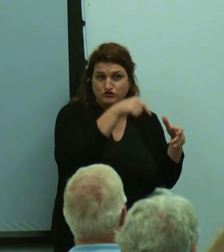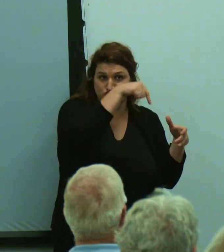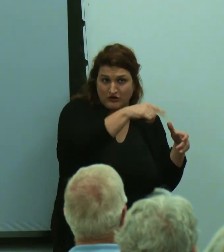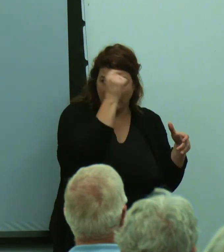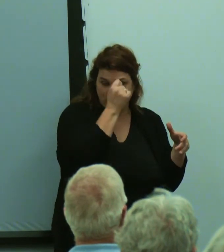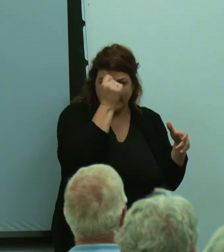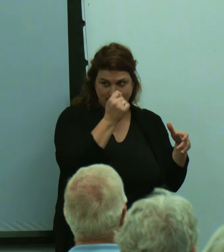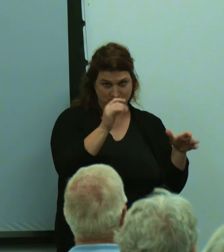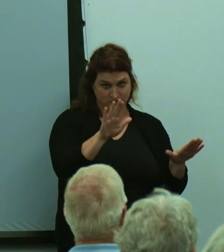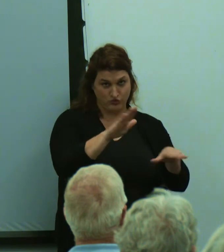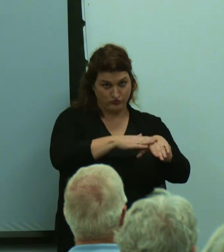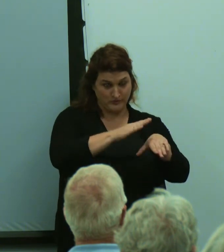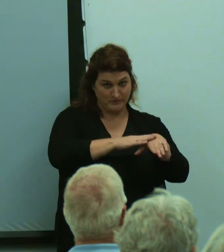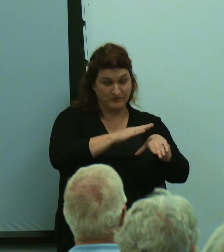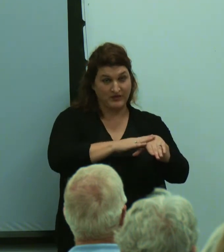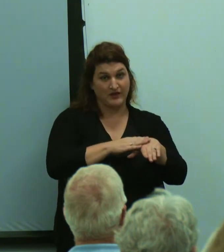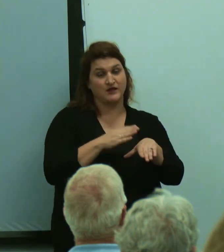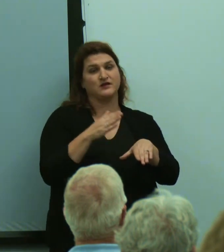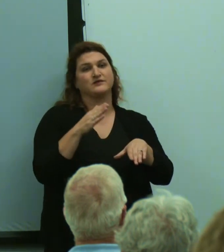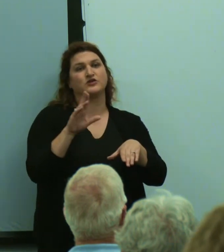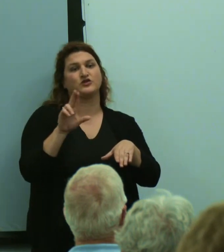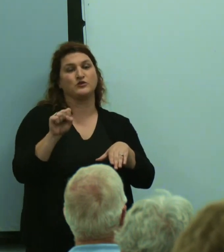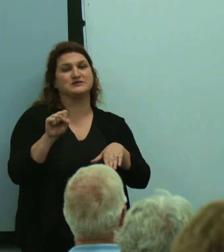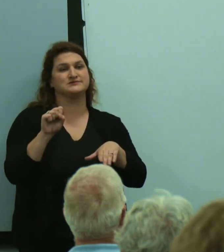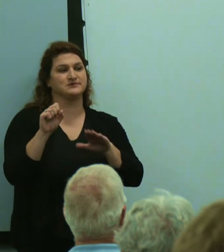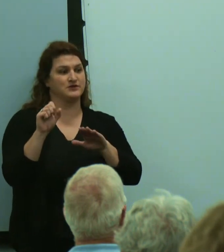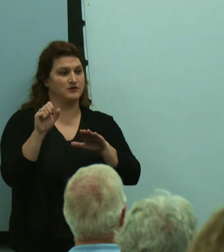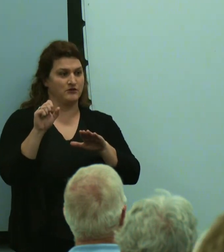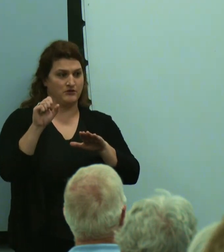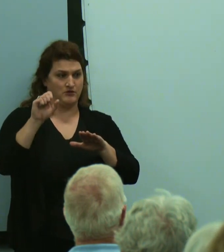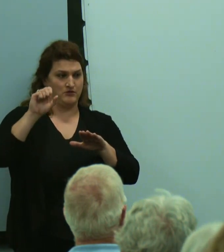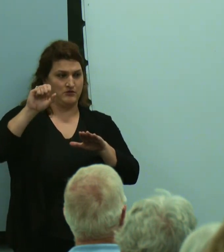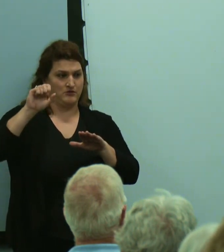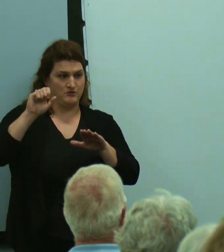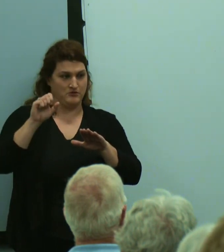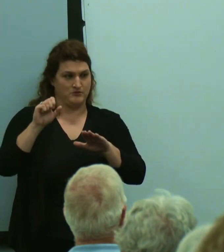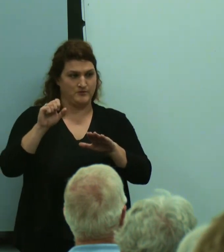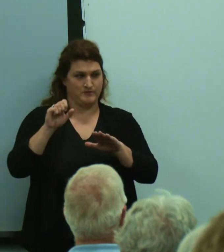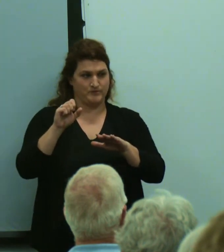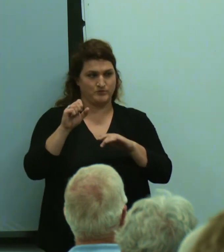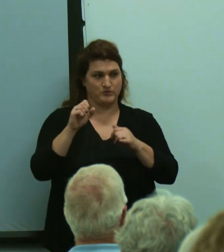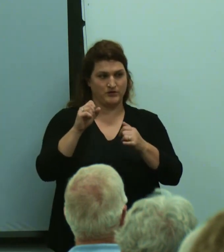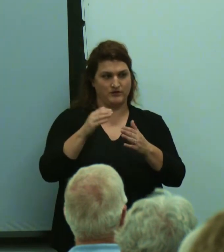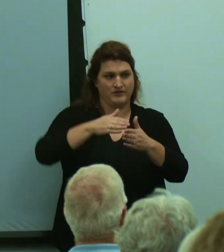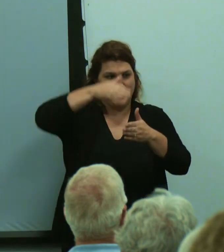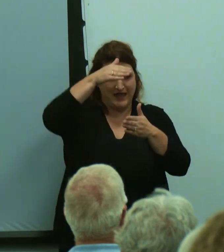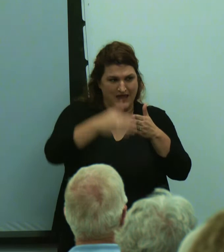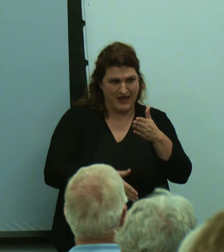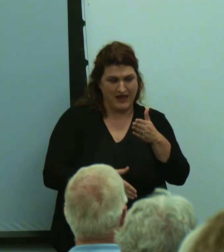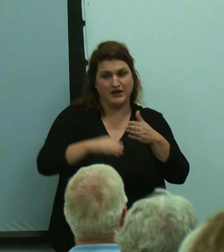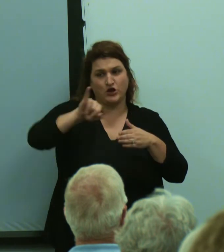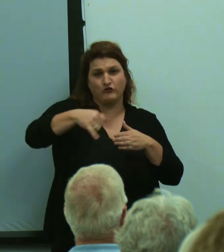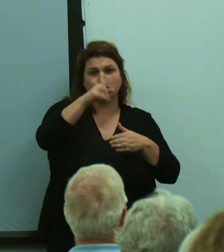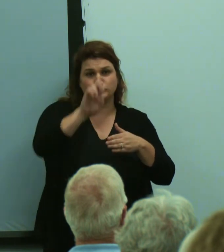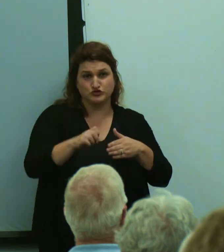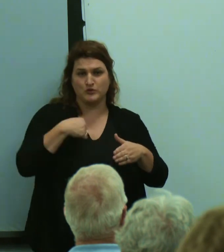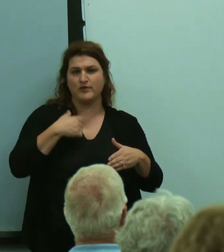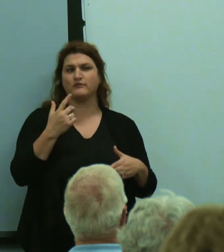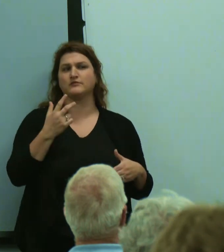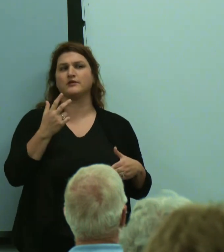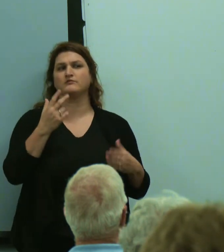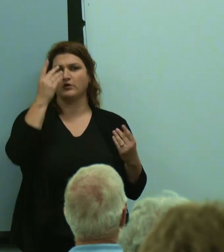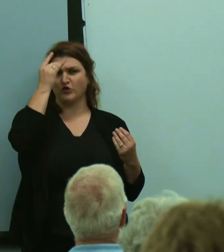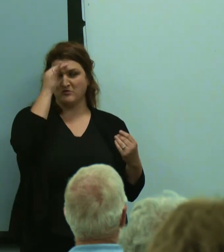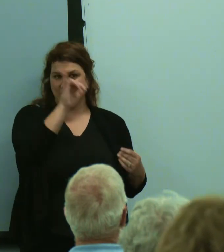Supreme Court, at the end of its term in June, accepted a case for review, which will focus on that issue. North Carolina,